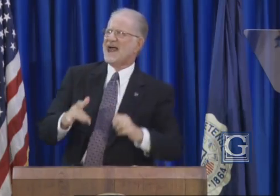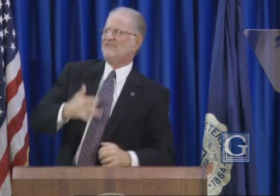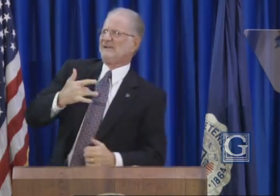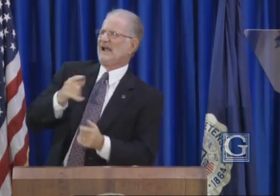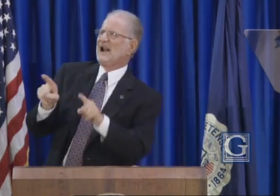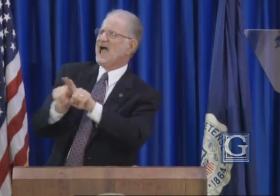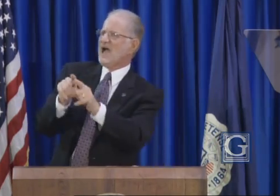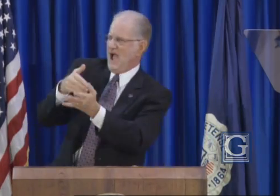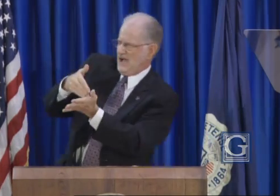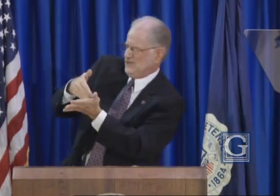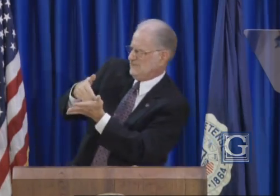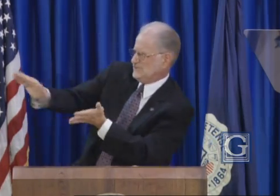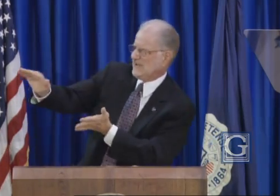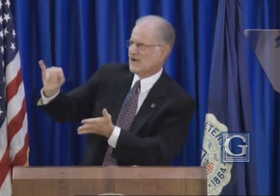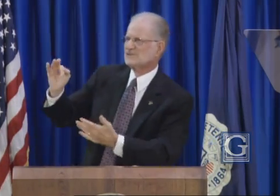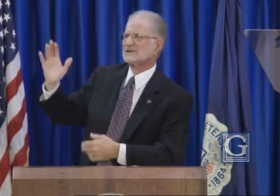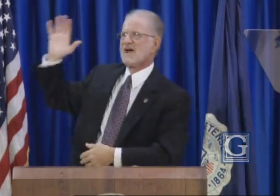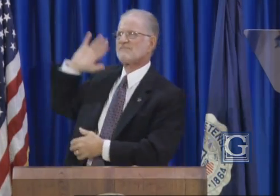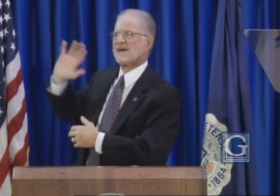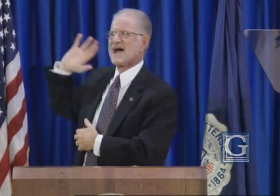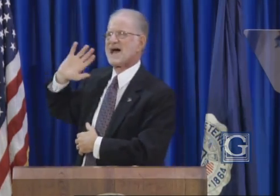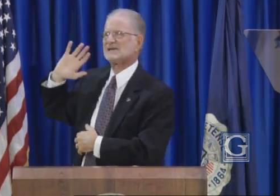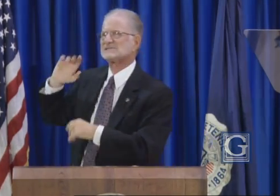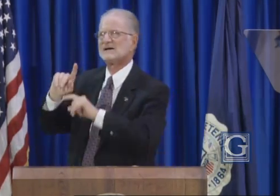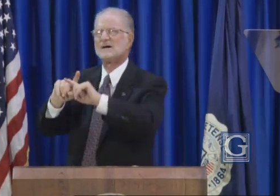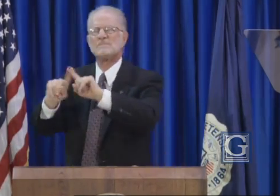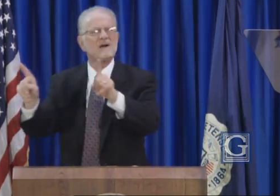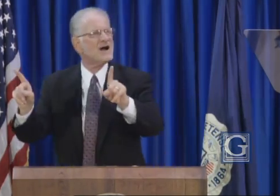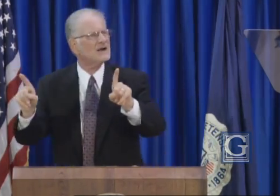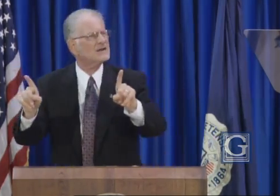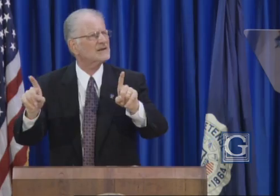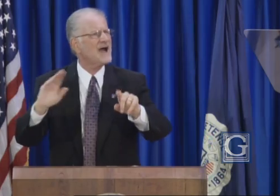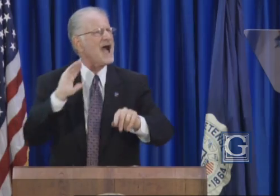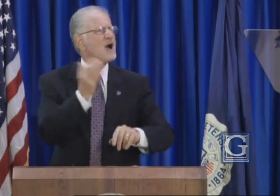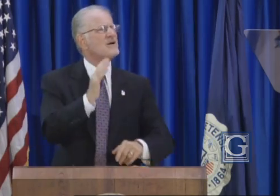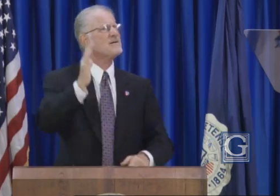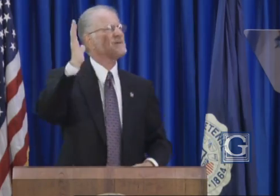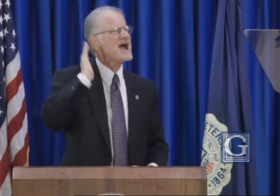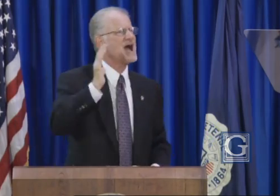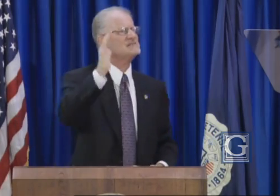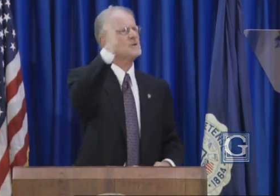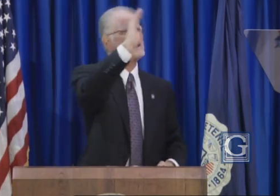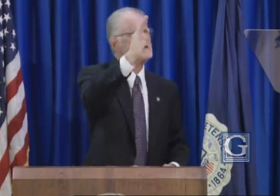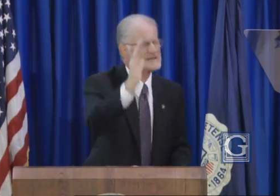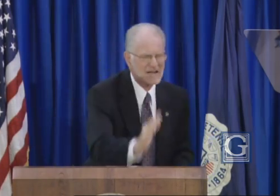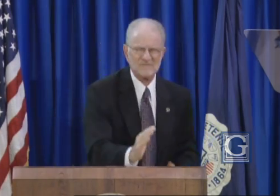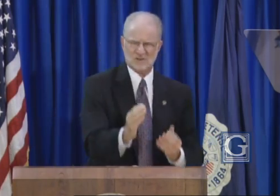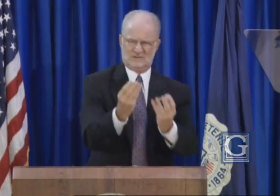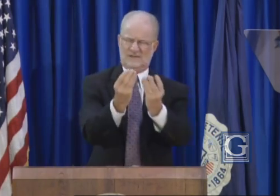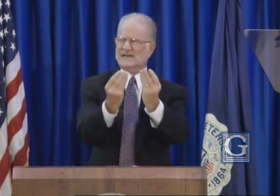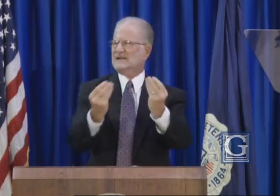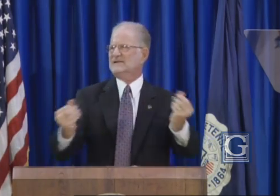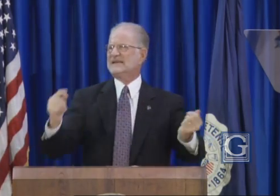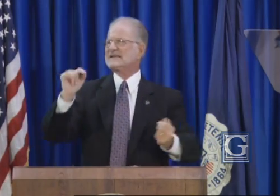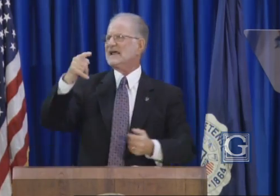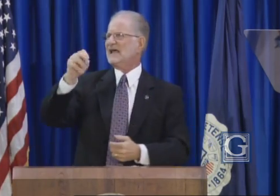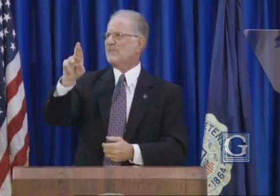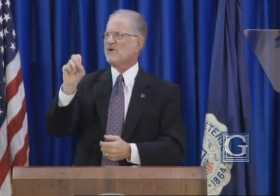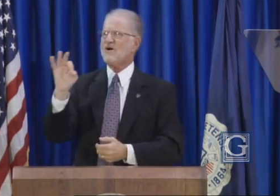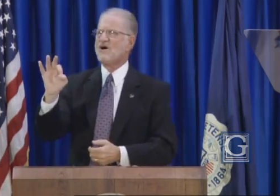Change can feel like a rejection of the past. But let me tell you, our past will never taper